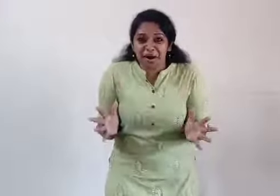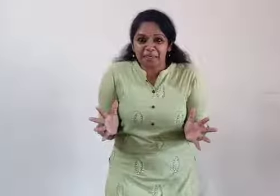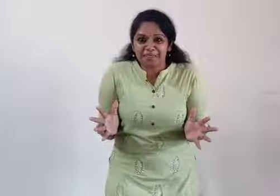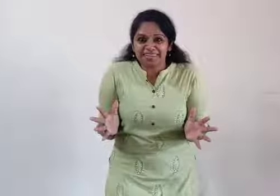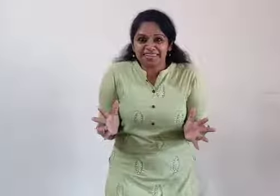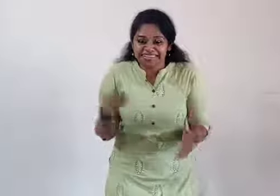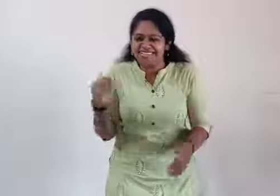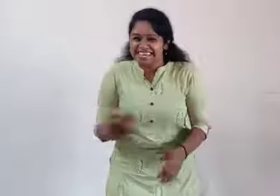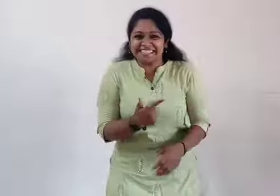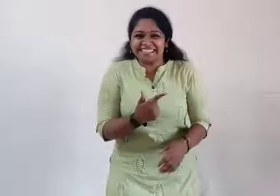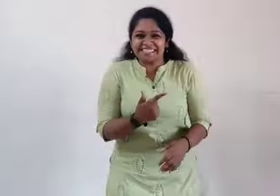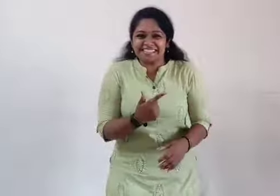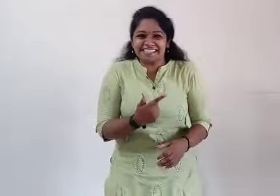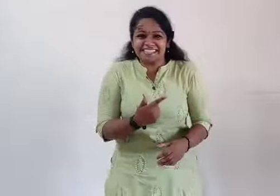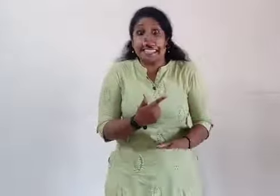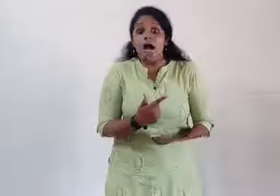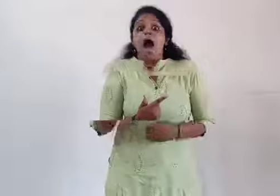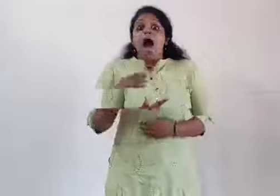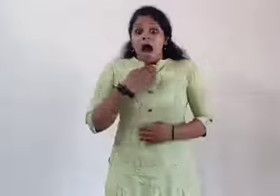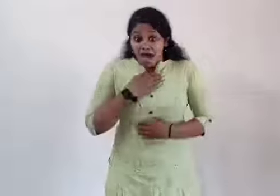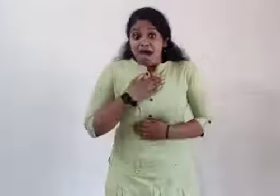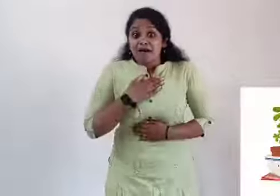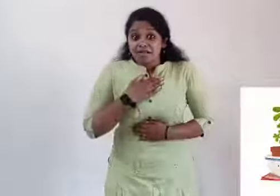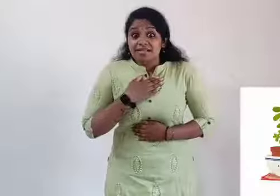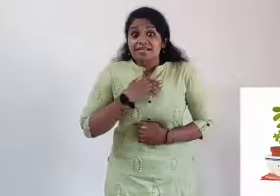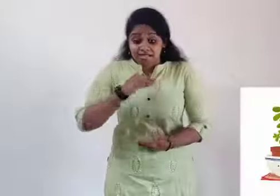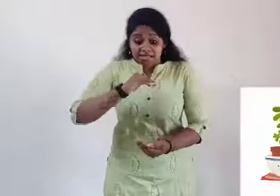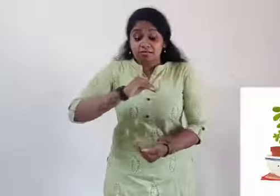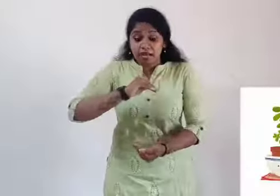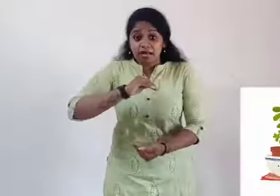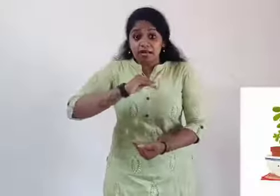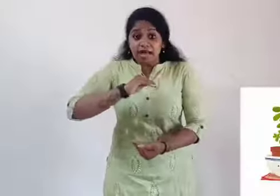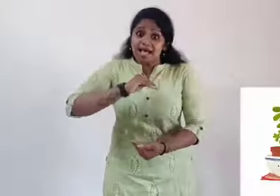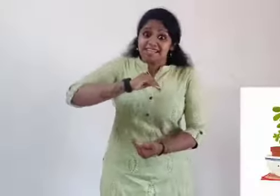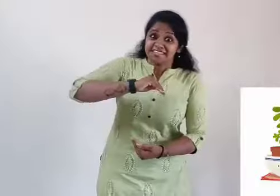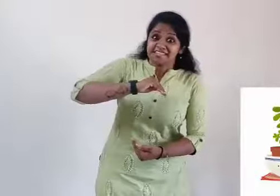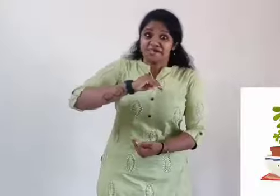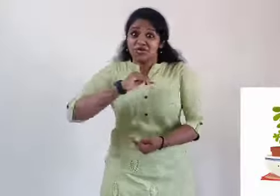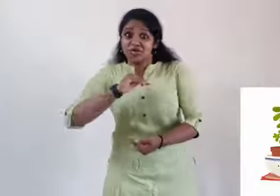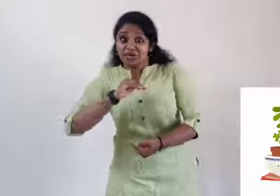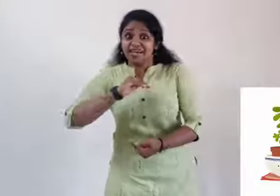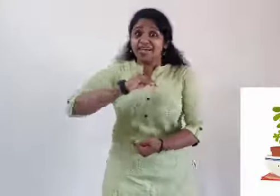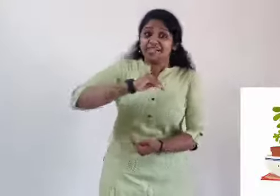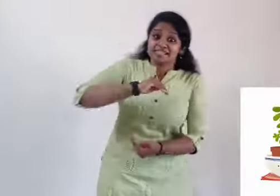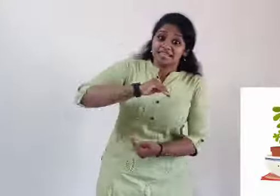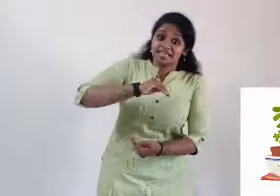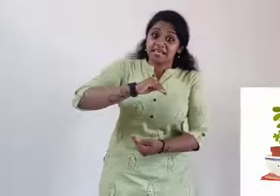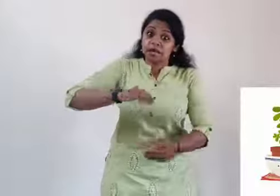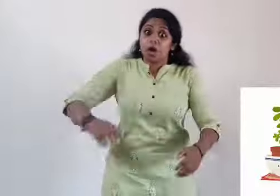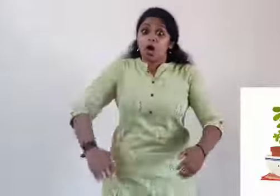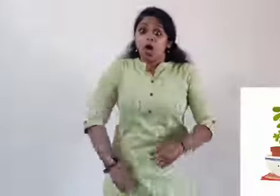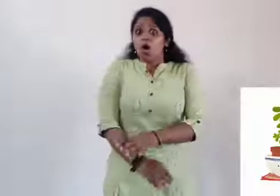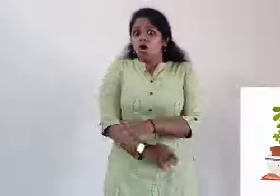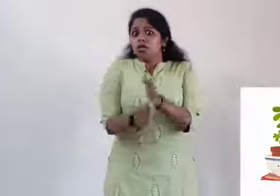grow up? Yes! I'm a little plant as you can see All